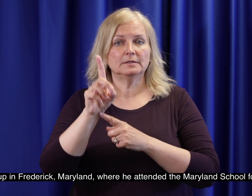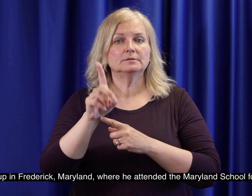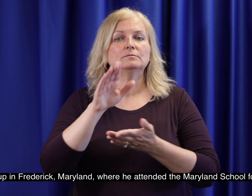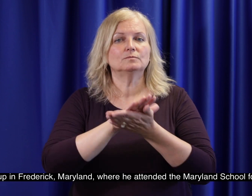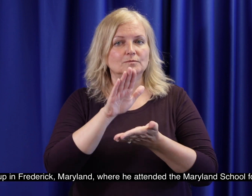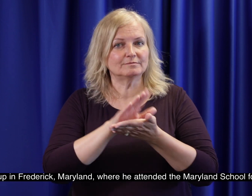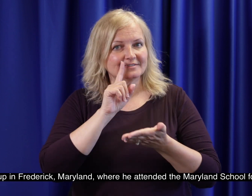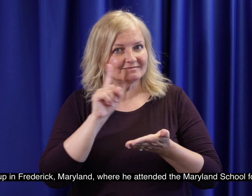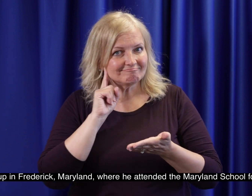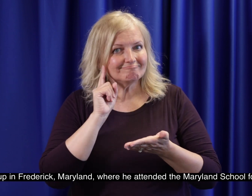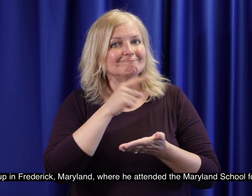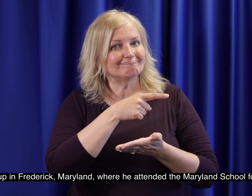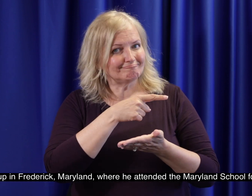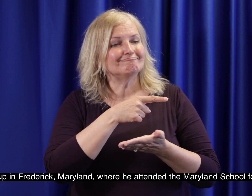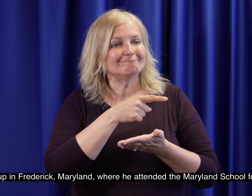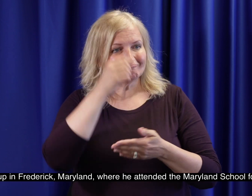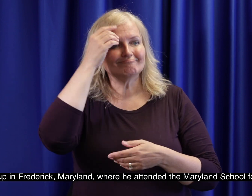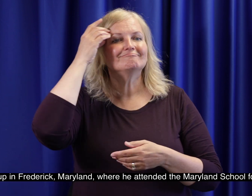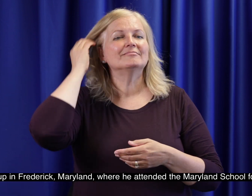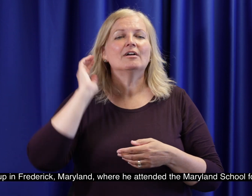He attended the Maryland School for the Deaf.